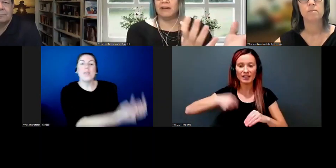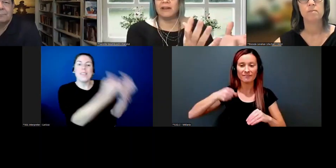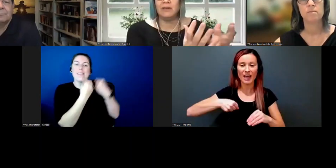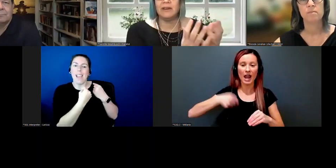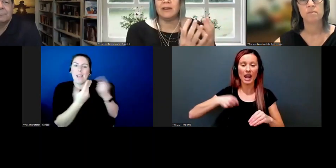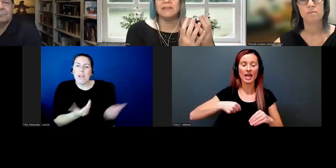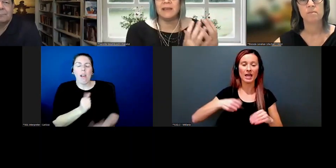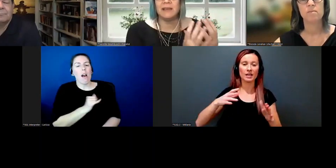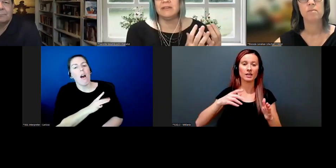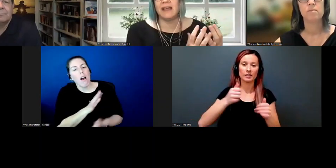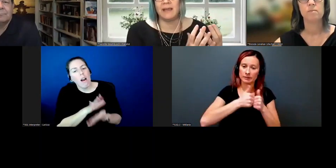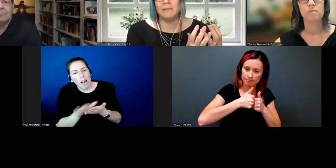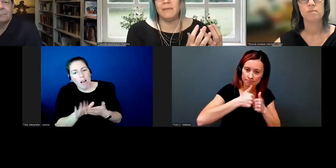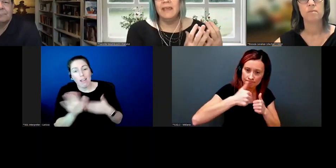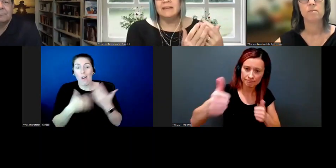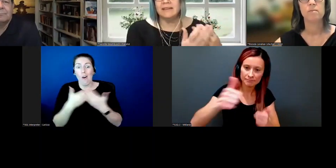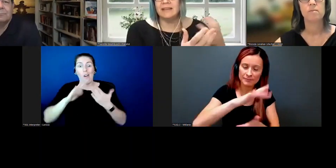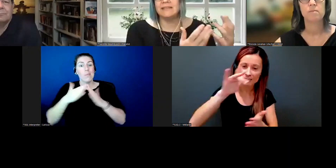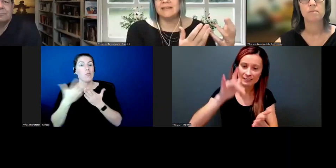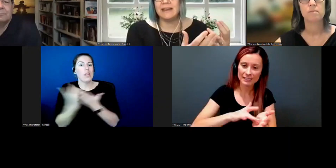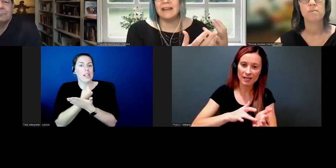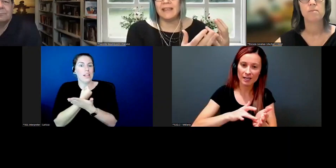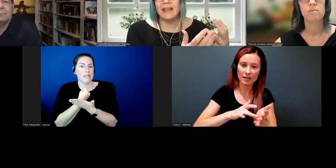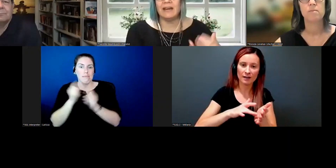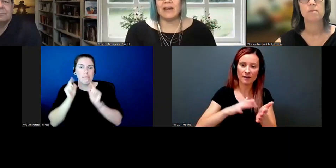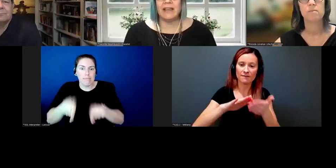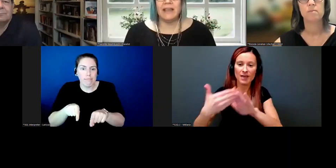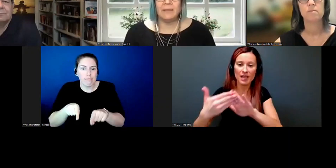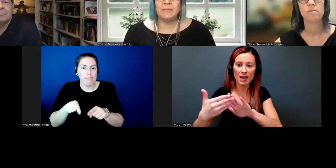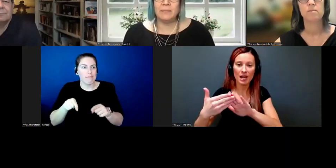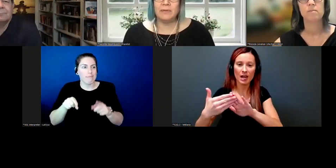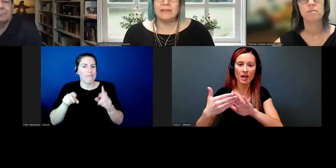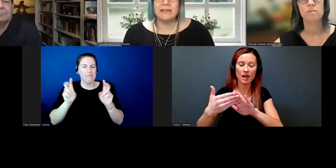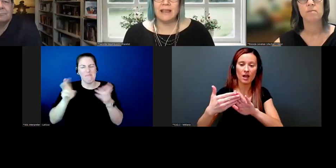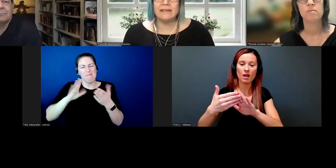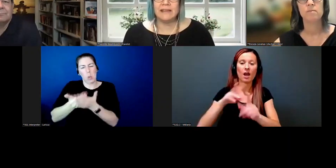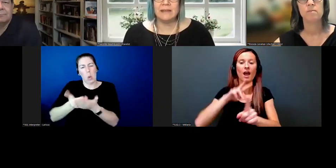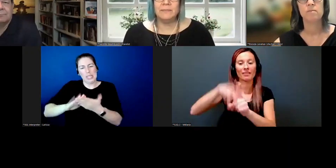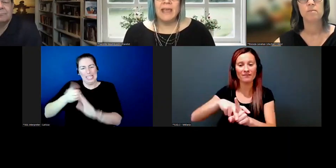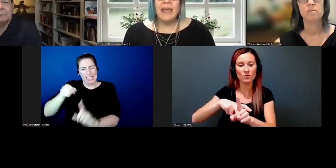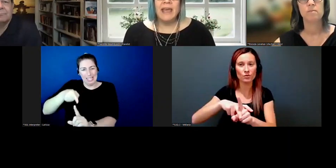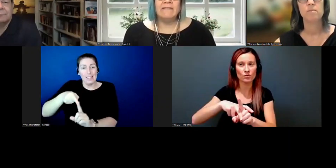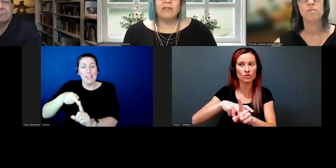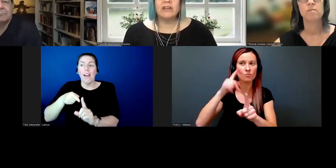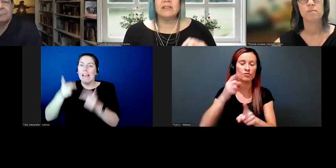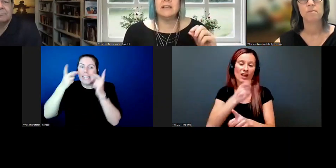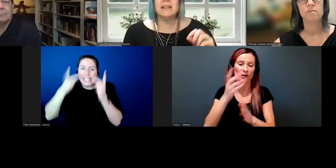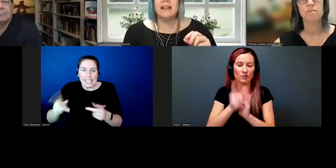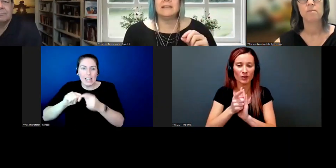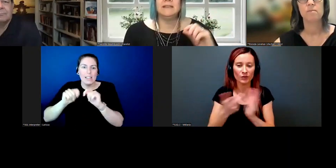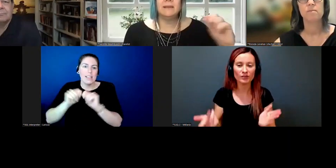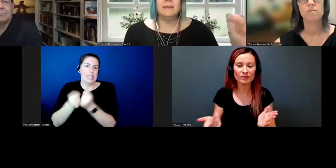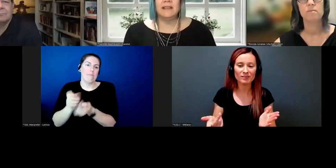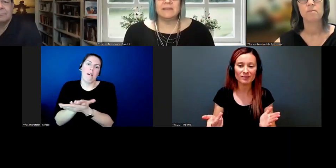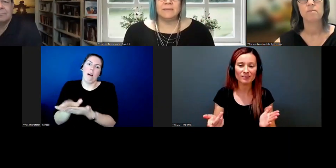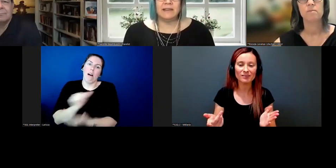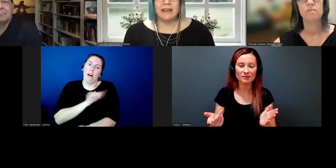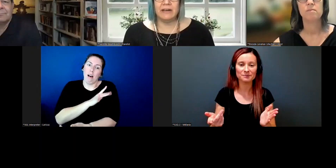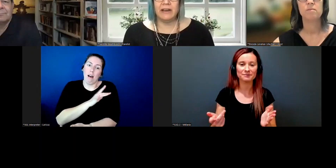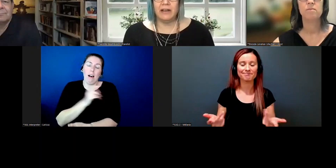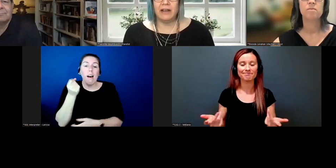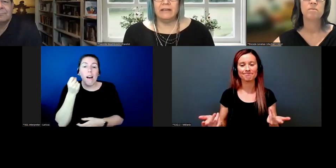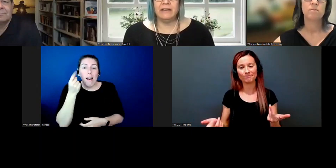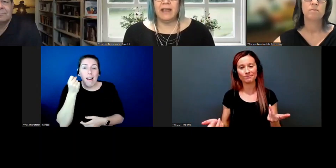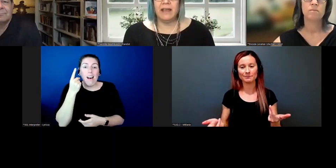in our community was able to come to the city in that area and be able to see that team. Unfortunately, that's been something that's been